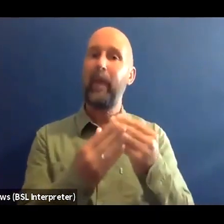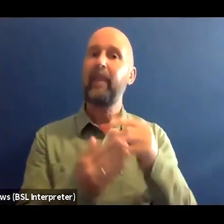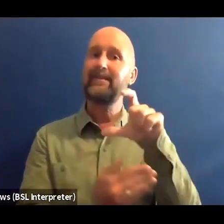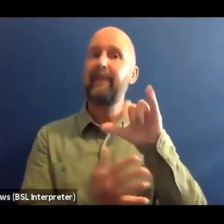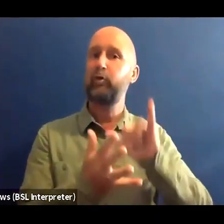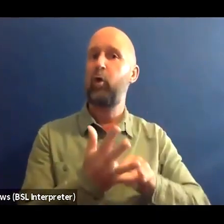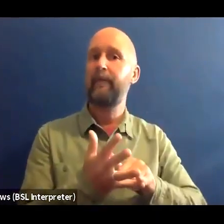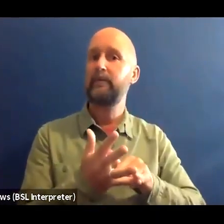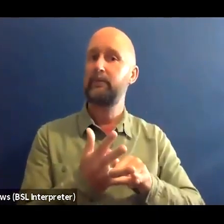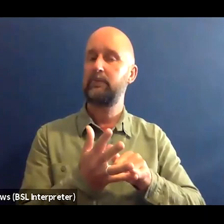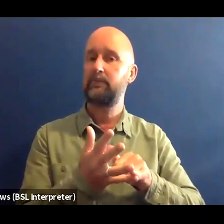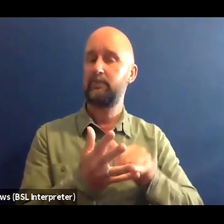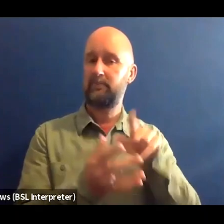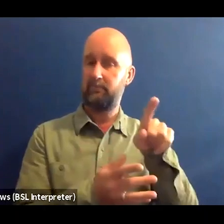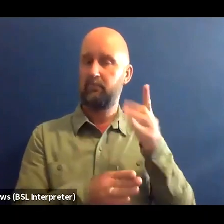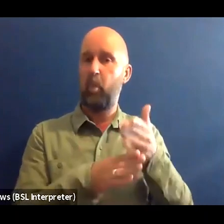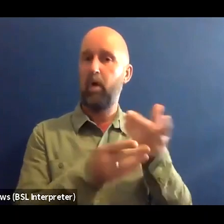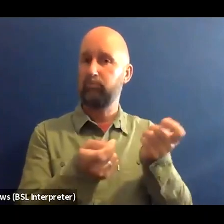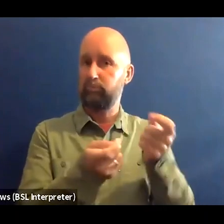again. And